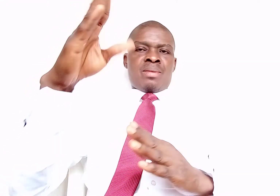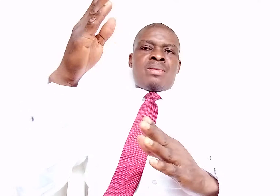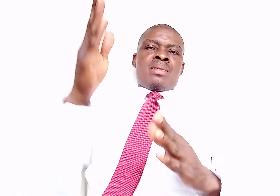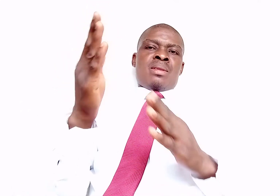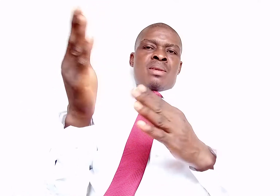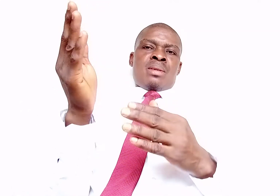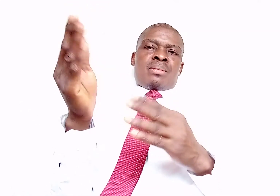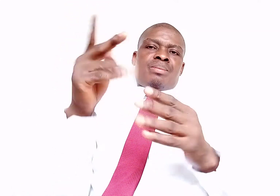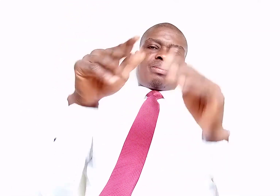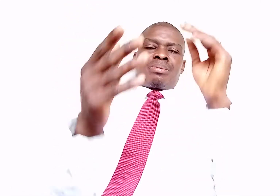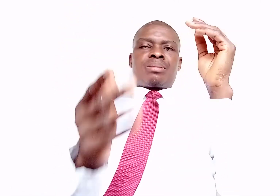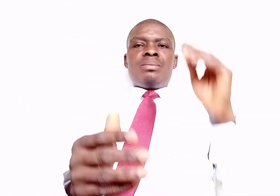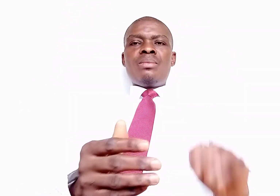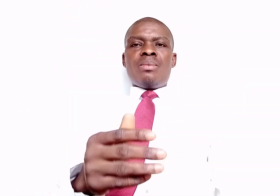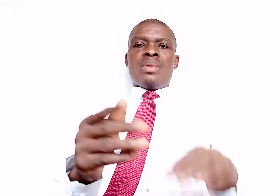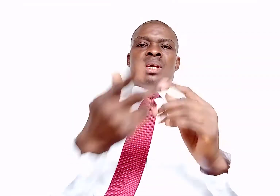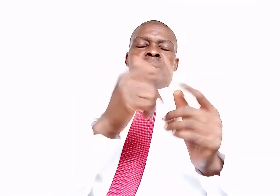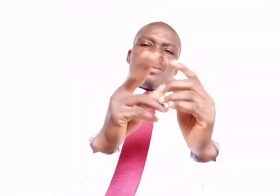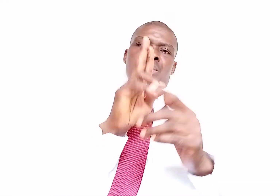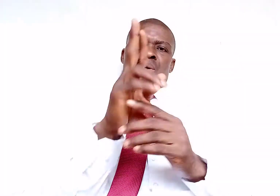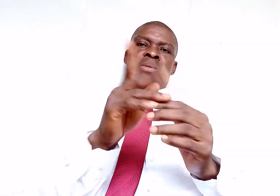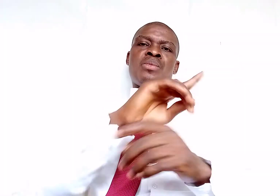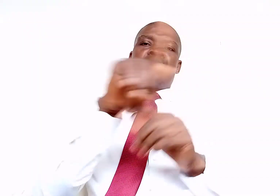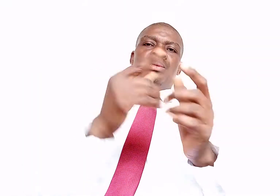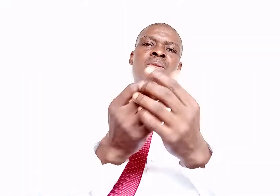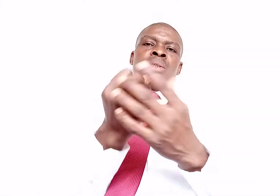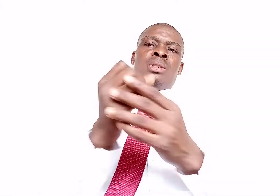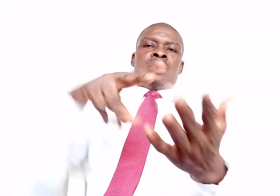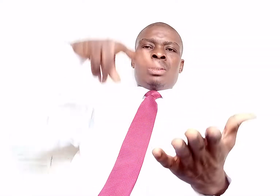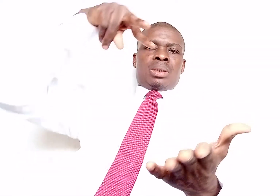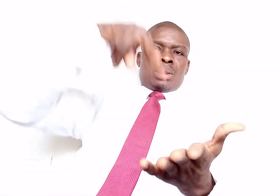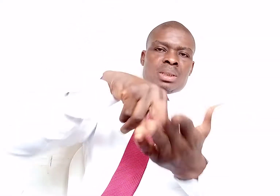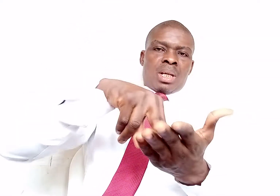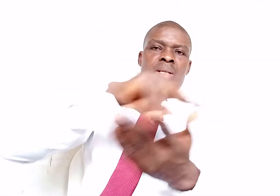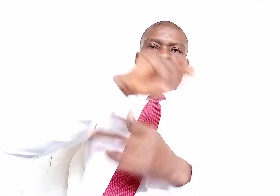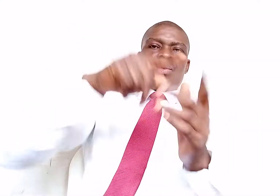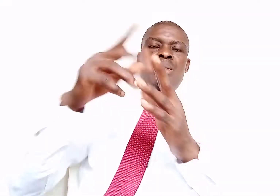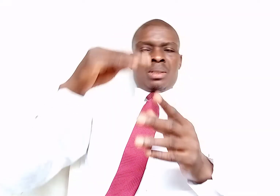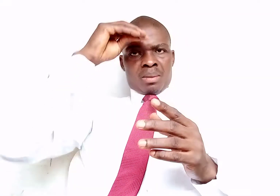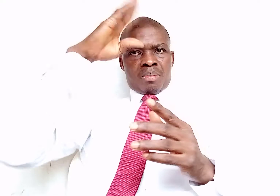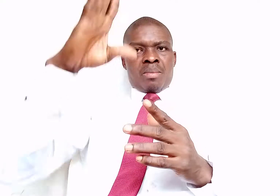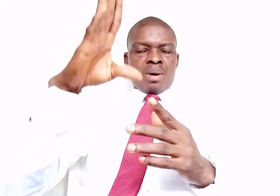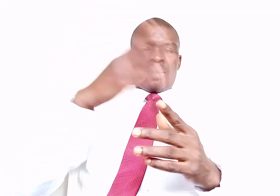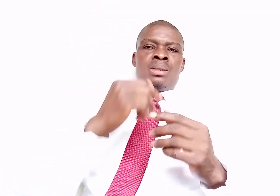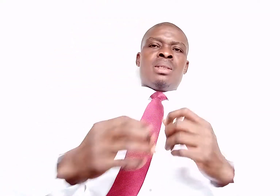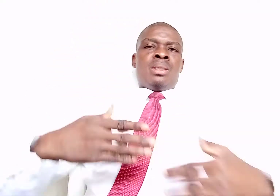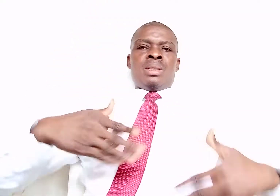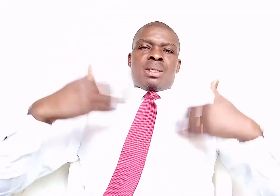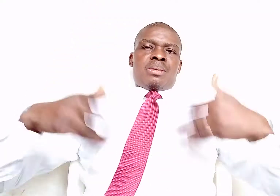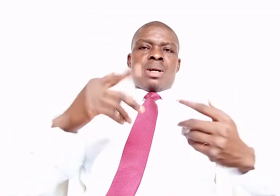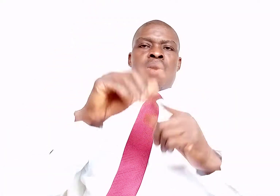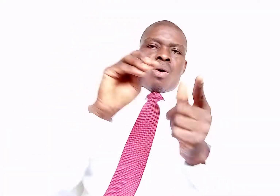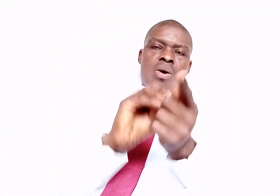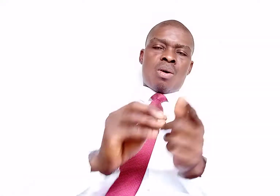It becomes erect when the man is sexually excited or aroused. It is used